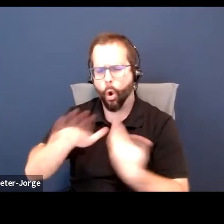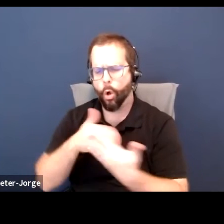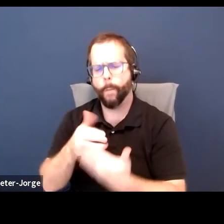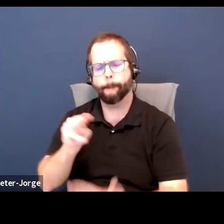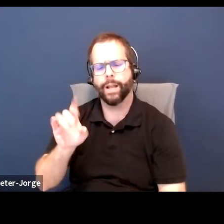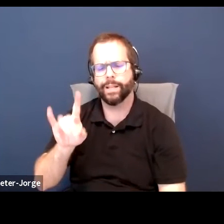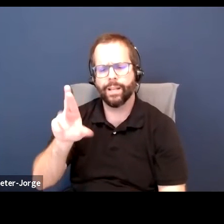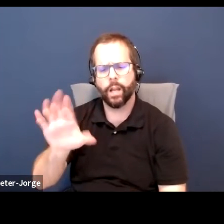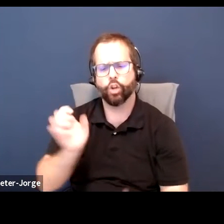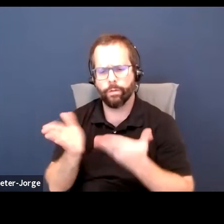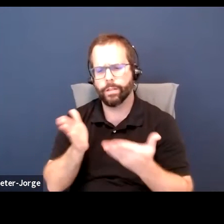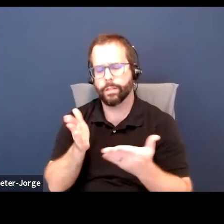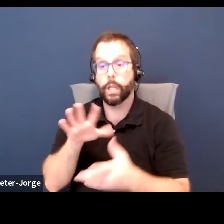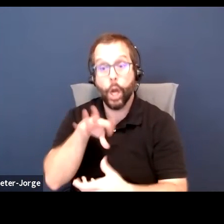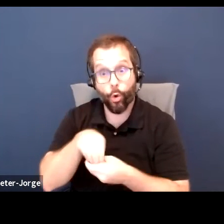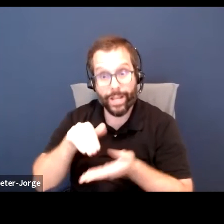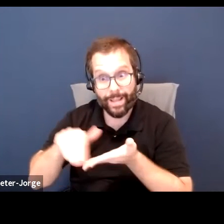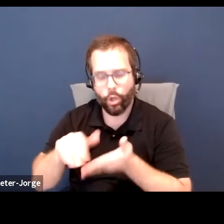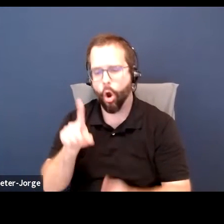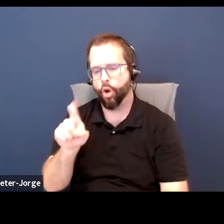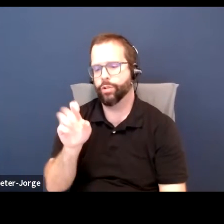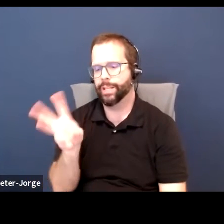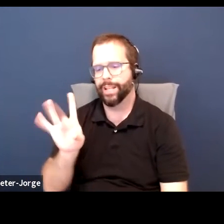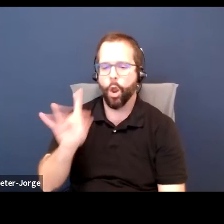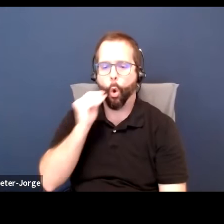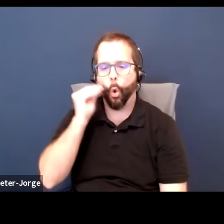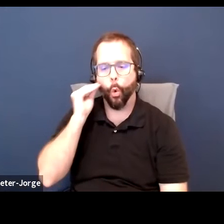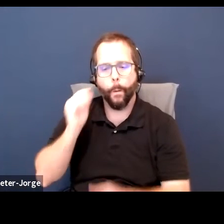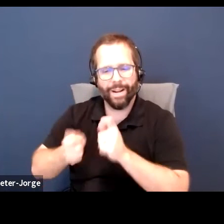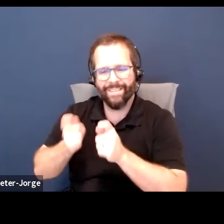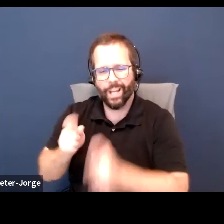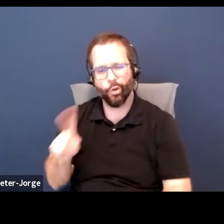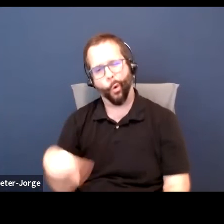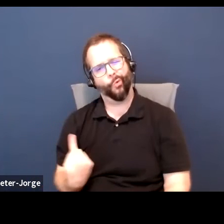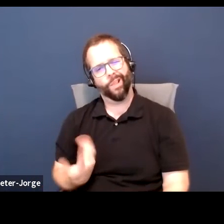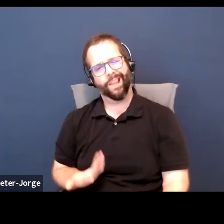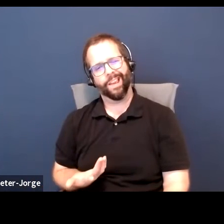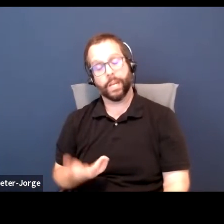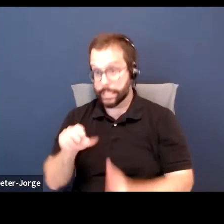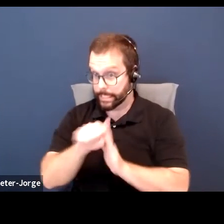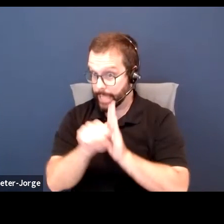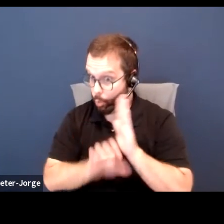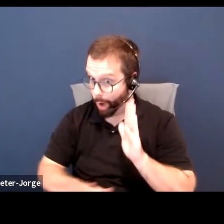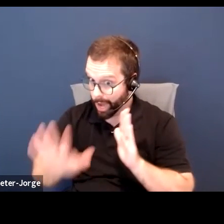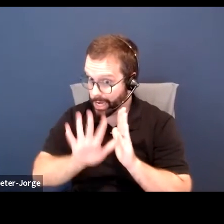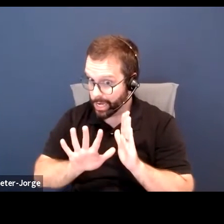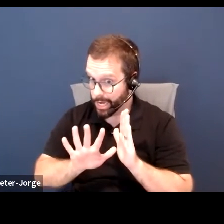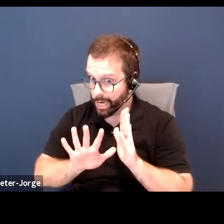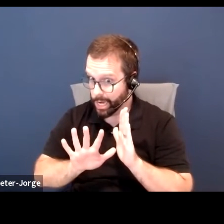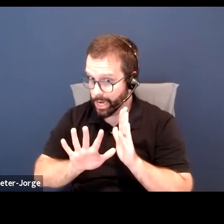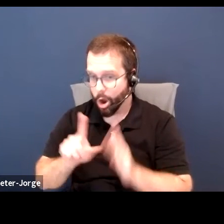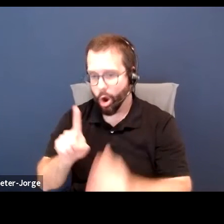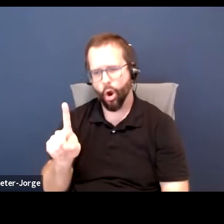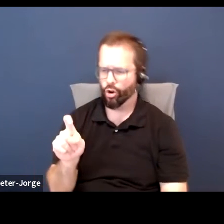was only 168 home modifications done in statewide. So